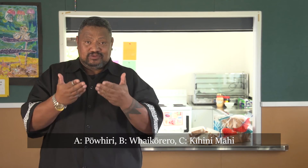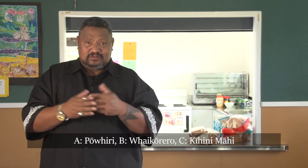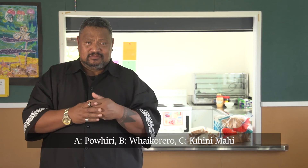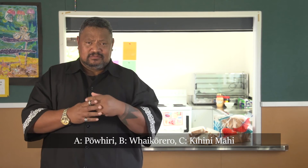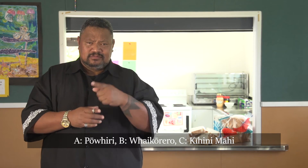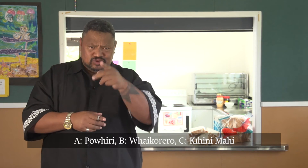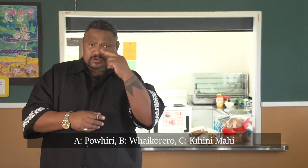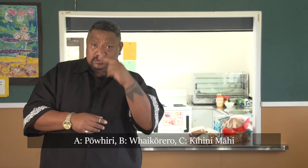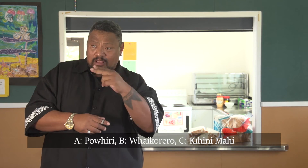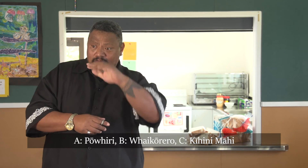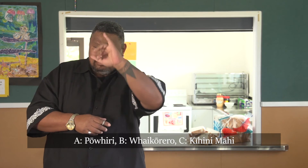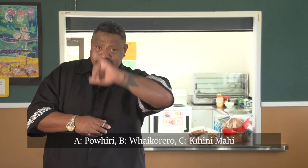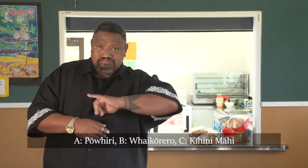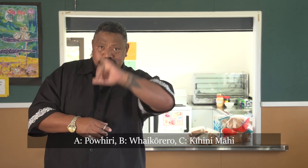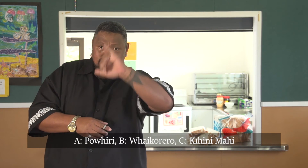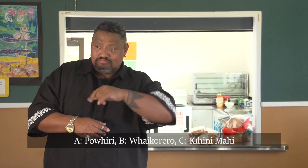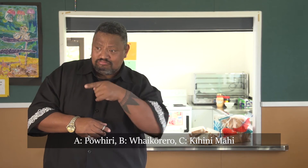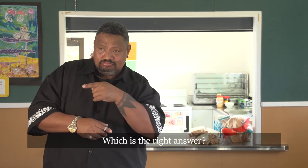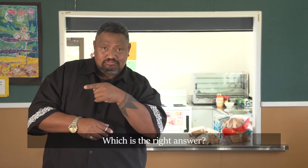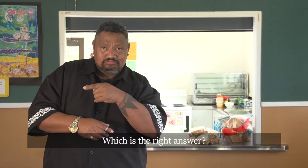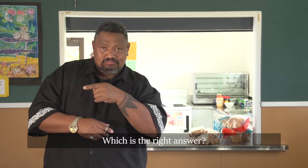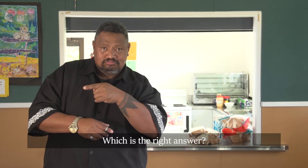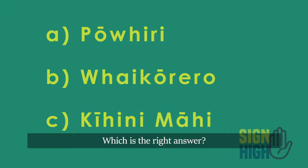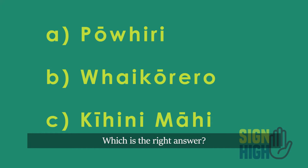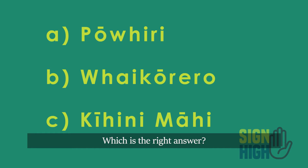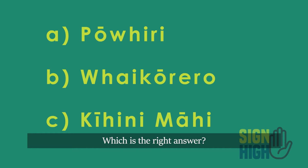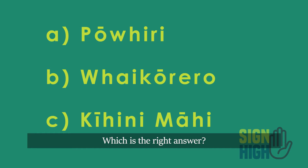C. Kihini mahi. Which is the right answer?